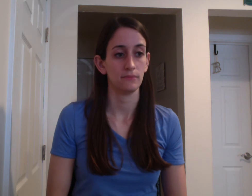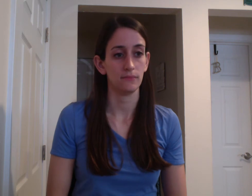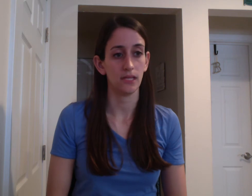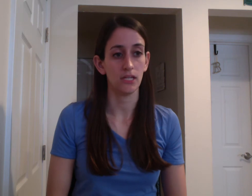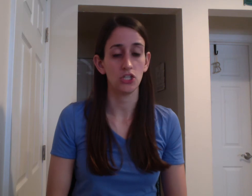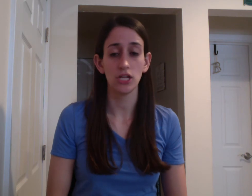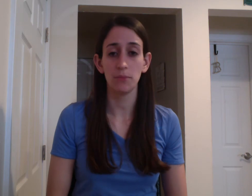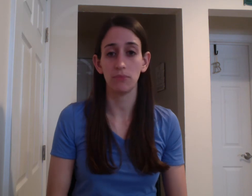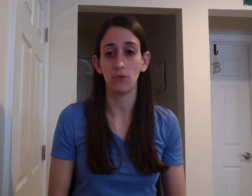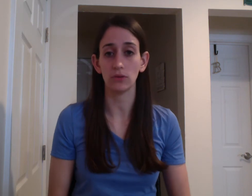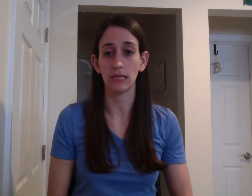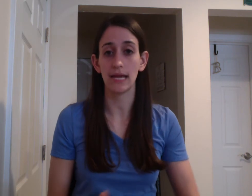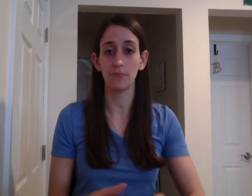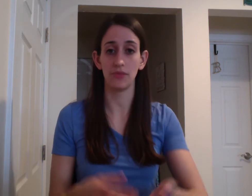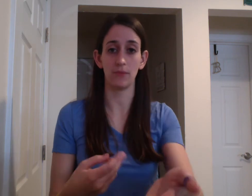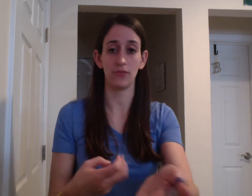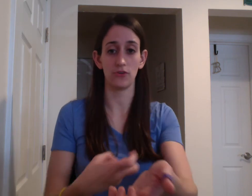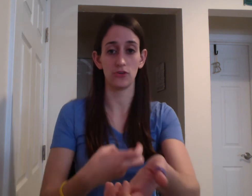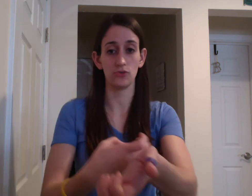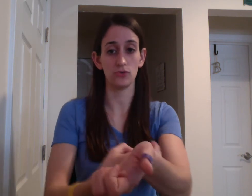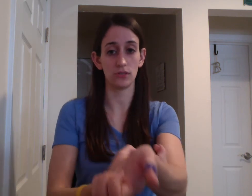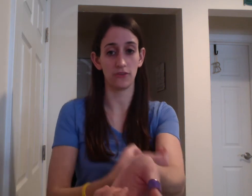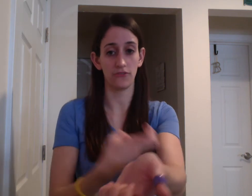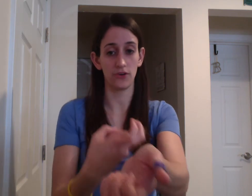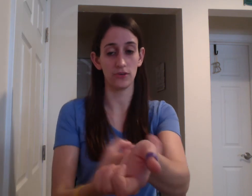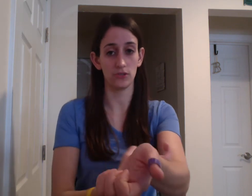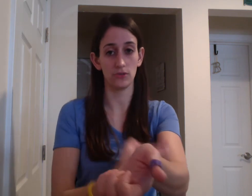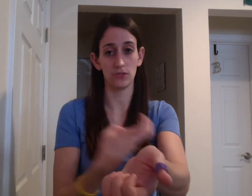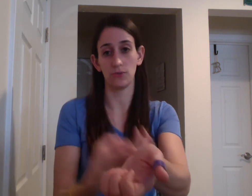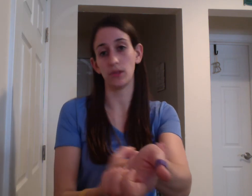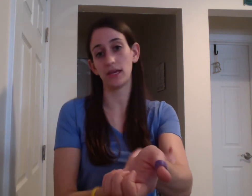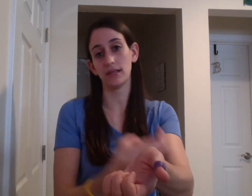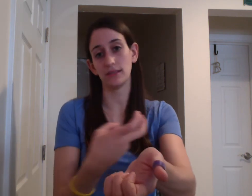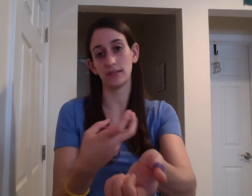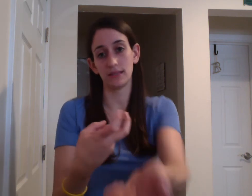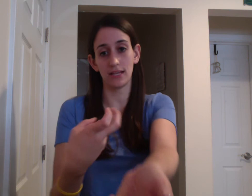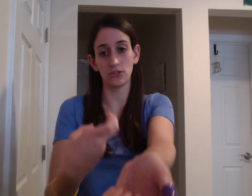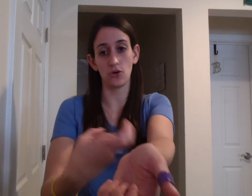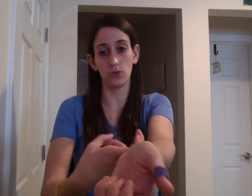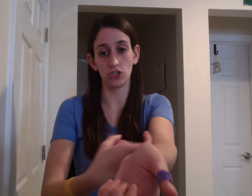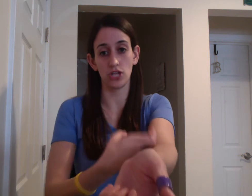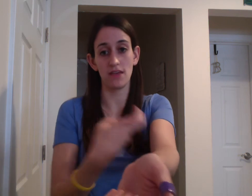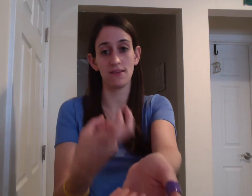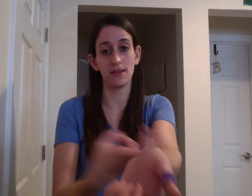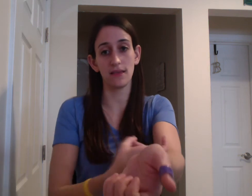A sheep or lamb, think about their fur is used for blankets and things like that, so you're almost shaving them.